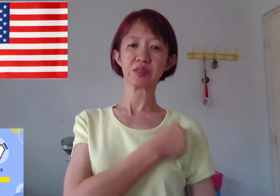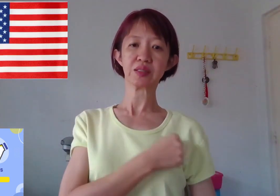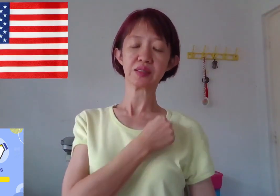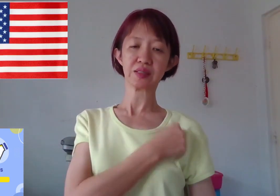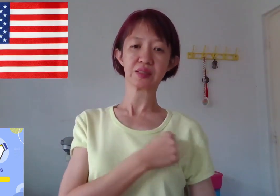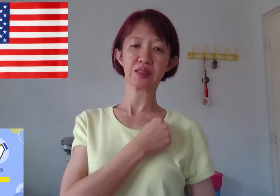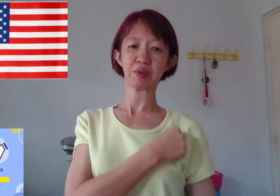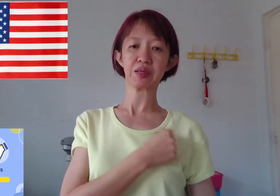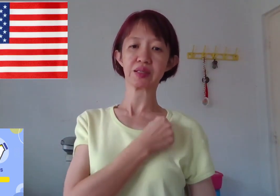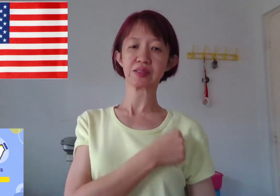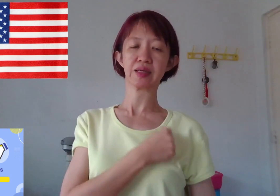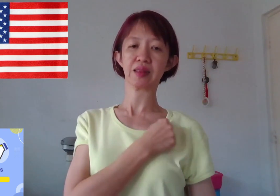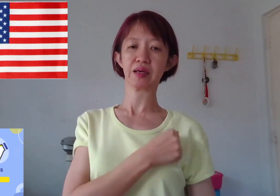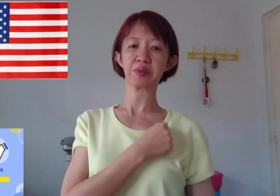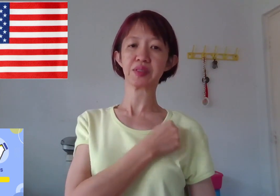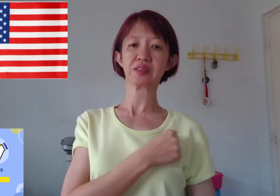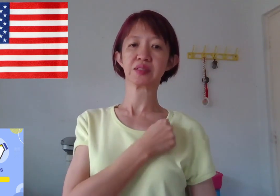Sorry in American Sign Language.